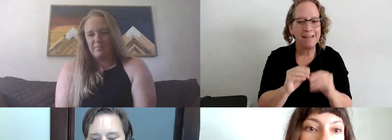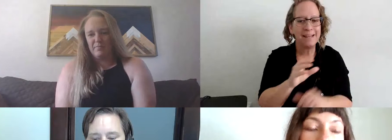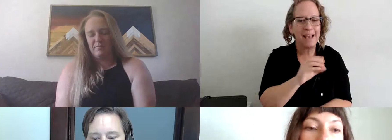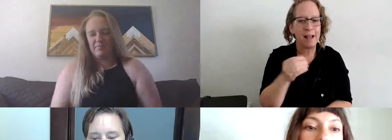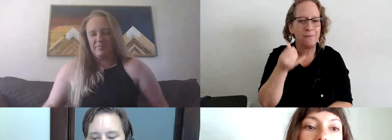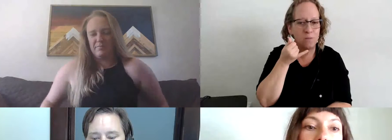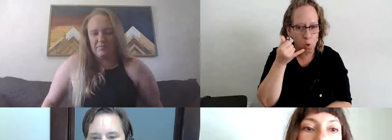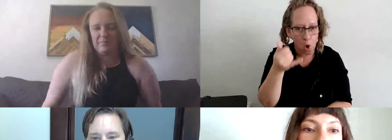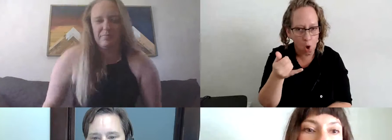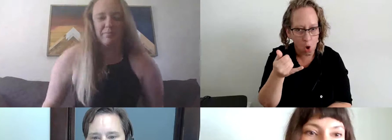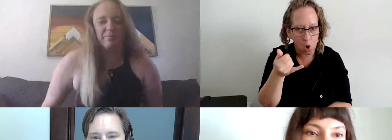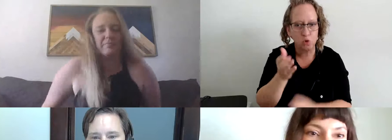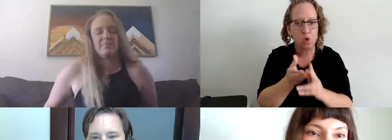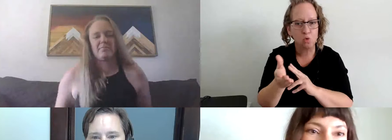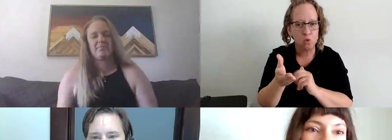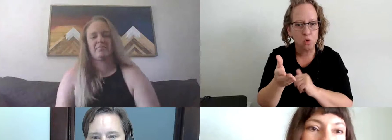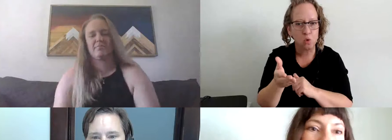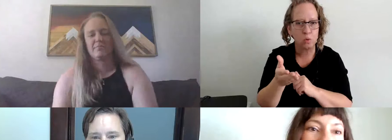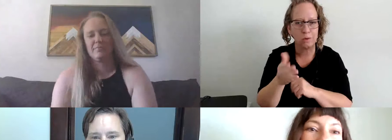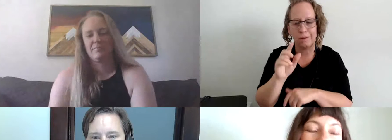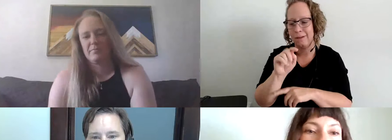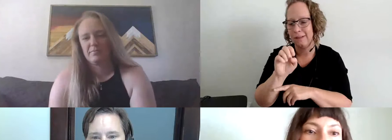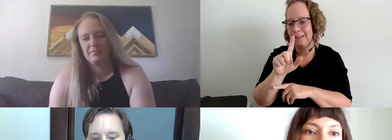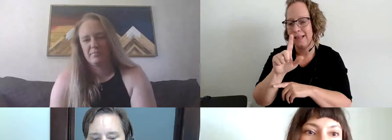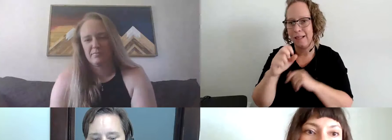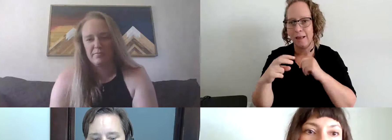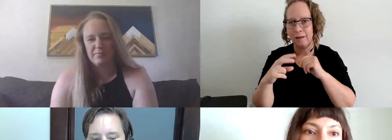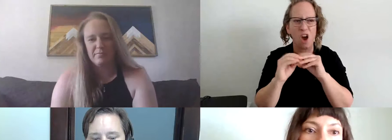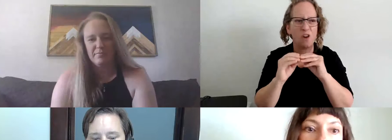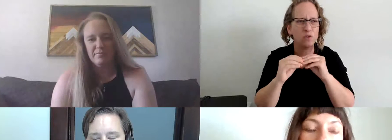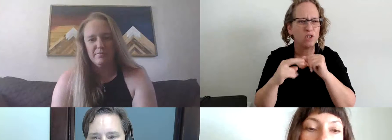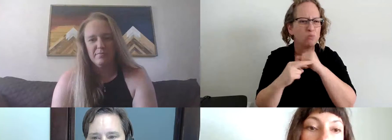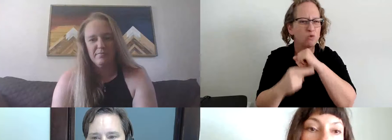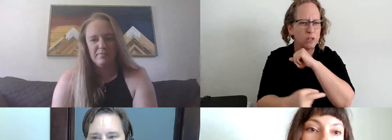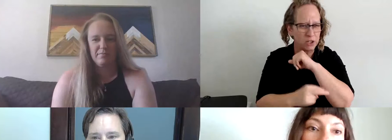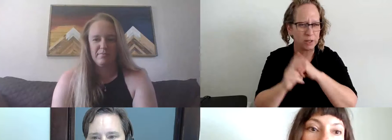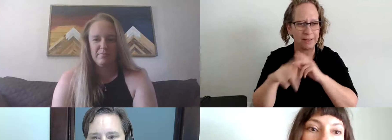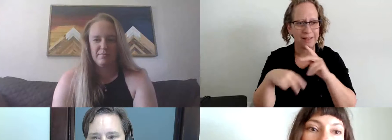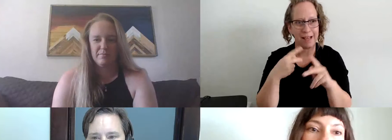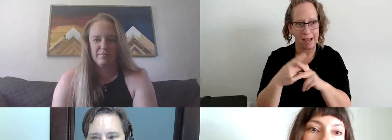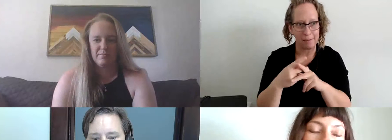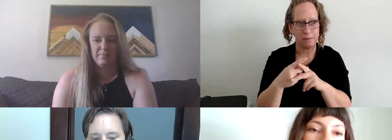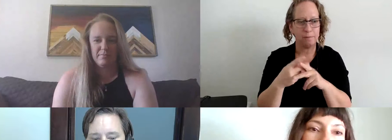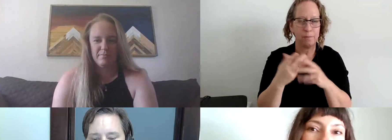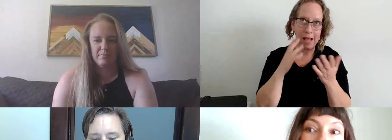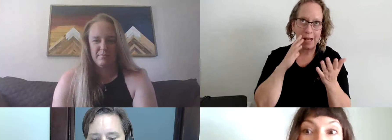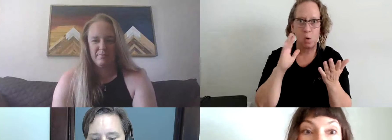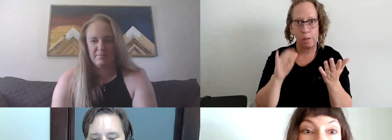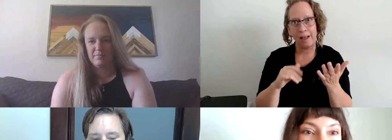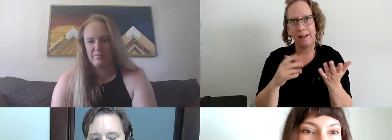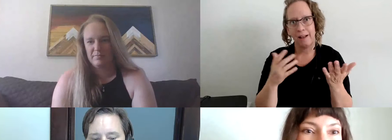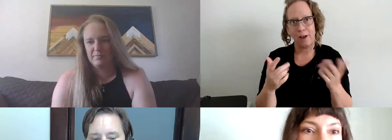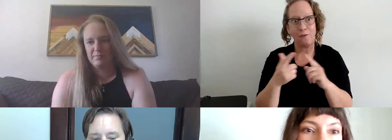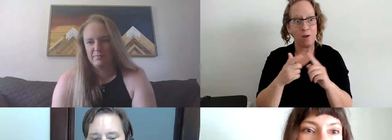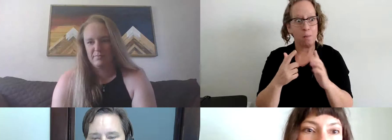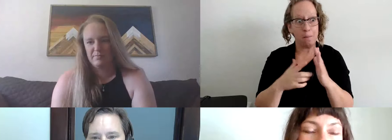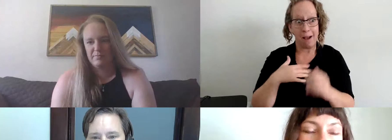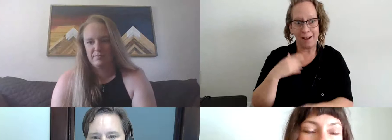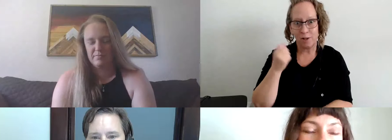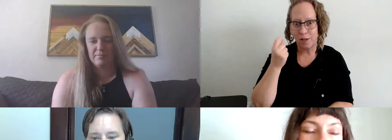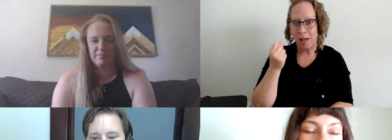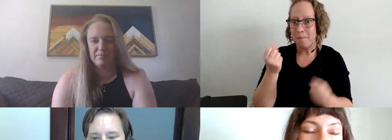phone calls via teleconference, bridge, and that kind of setup, which I know from what I understand,